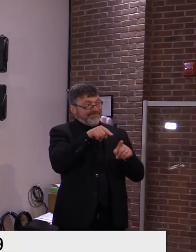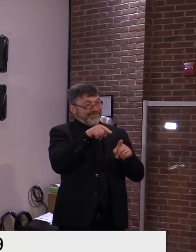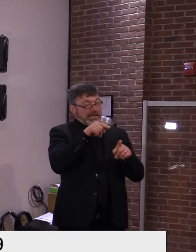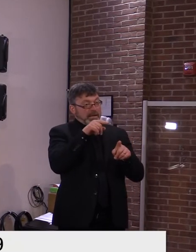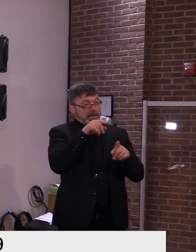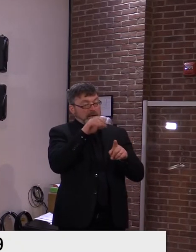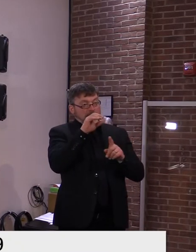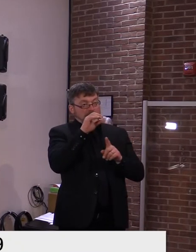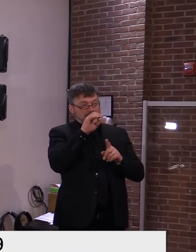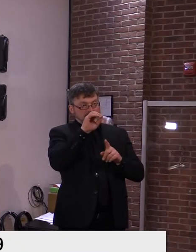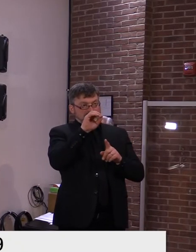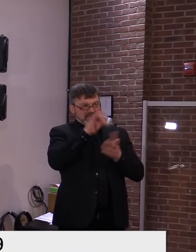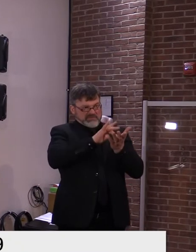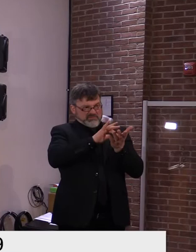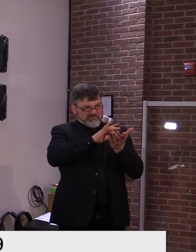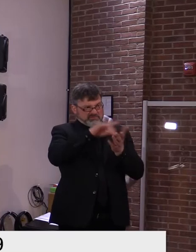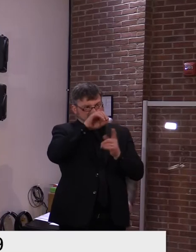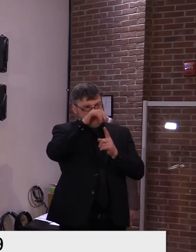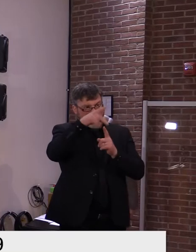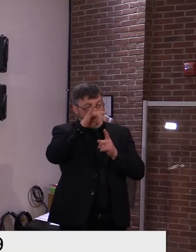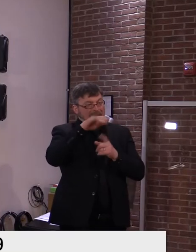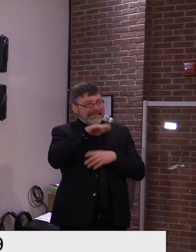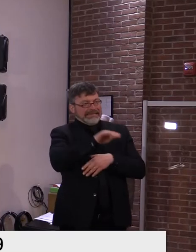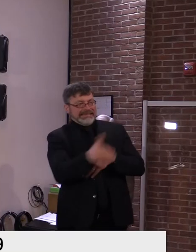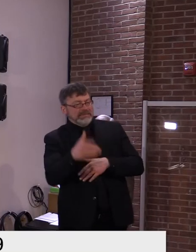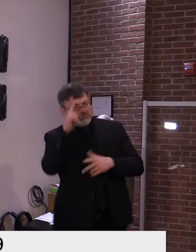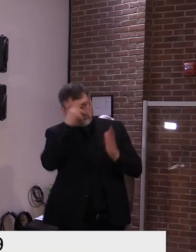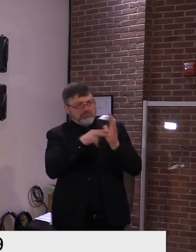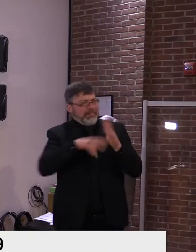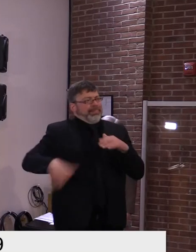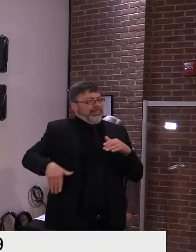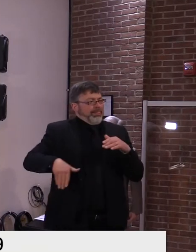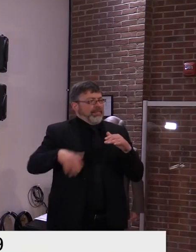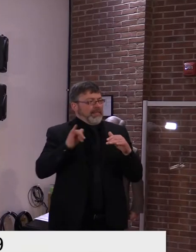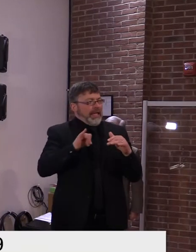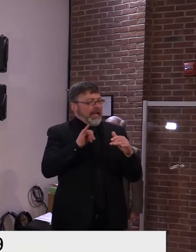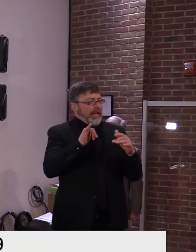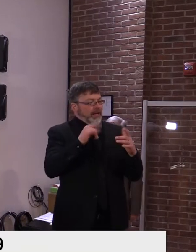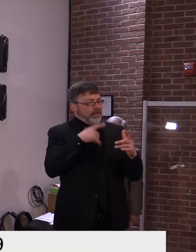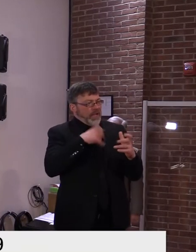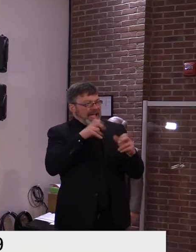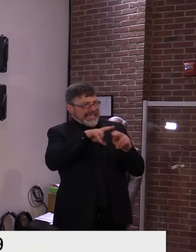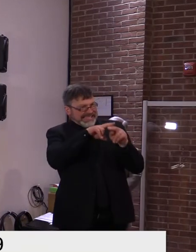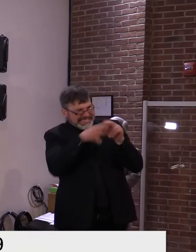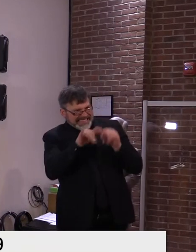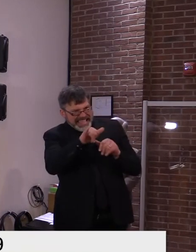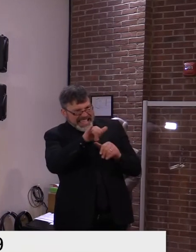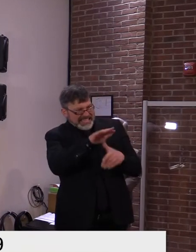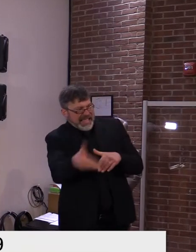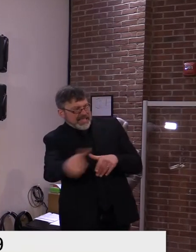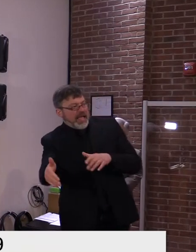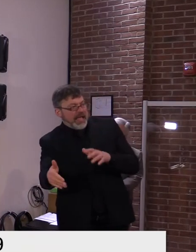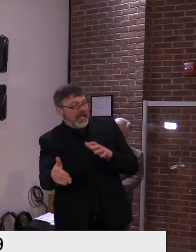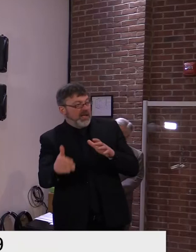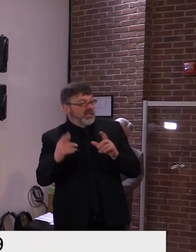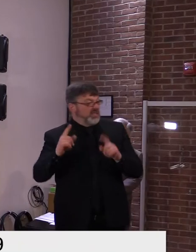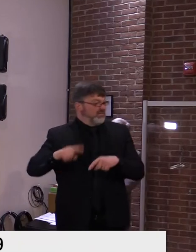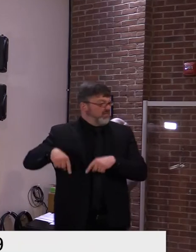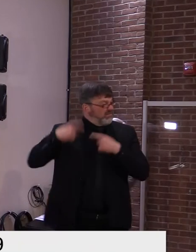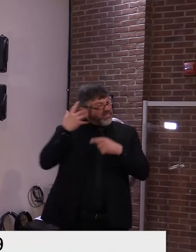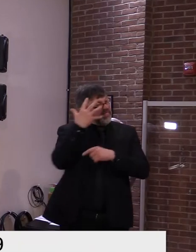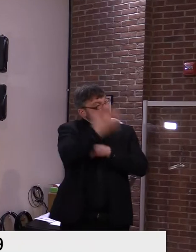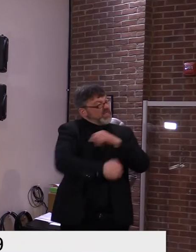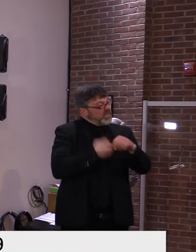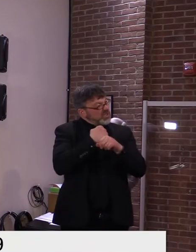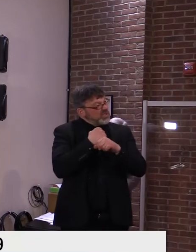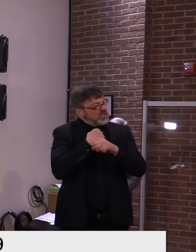a long time. For about five consecutive years, no matter what was done, that rate continued to